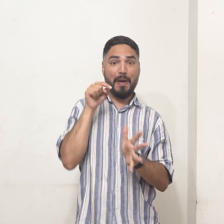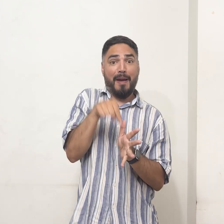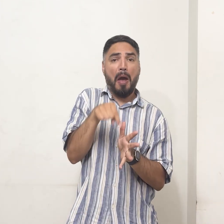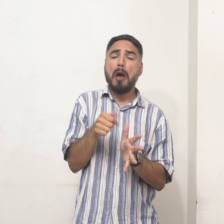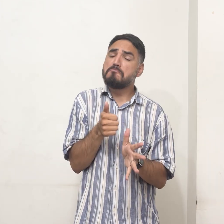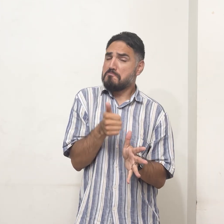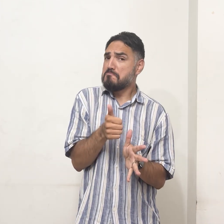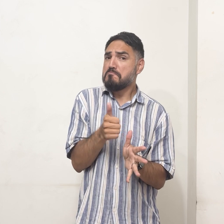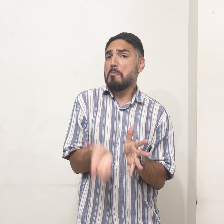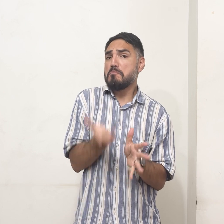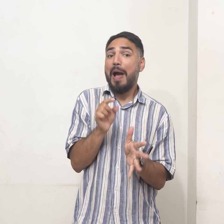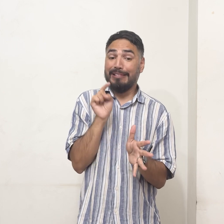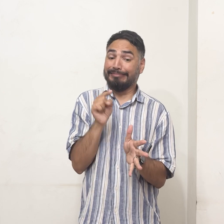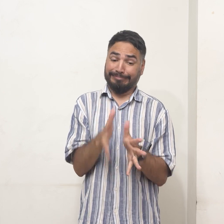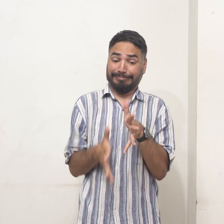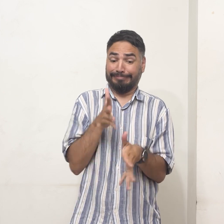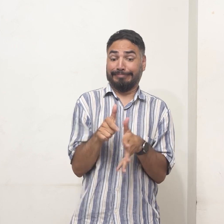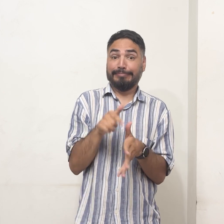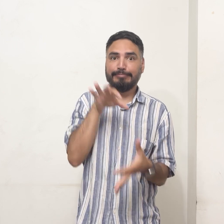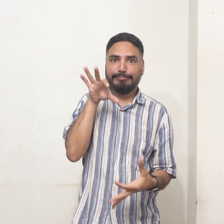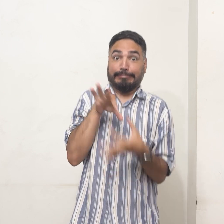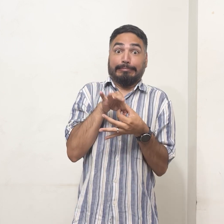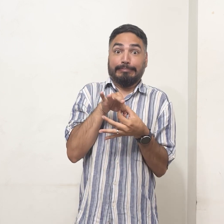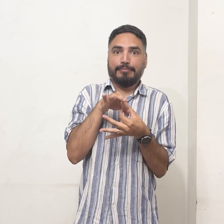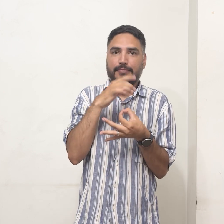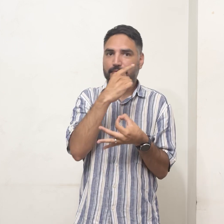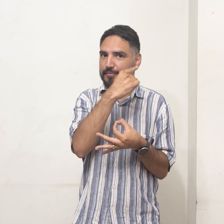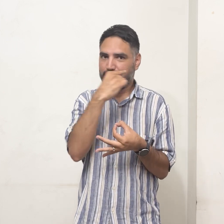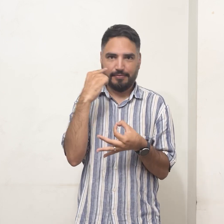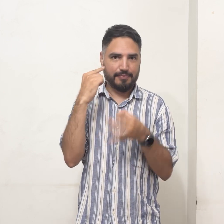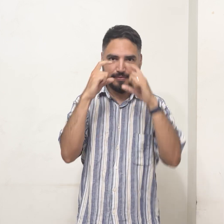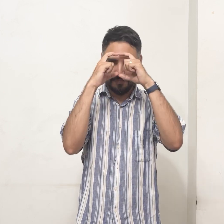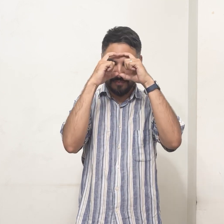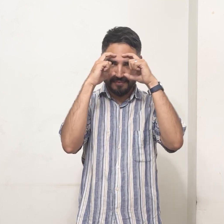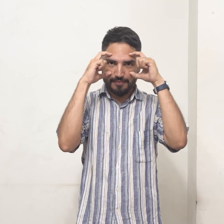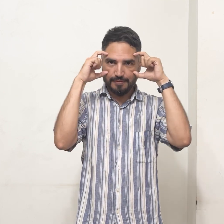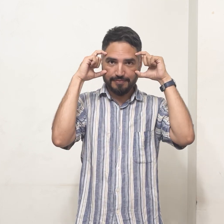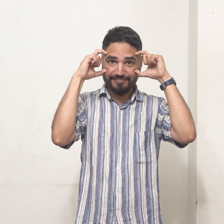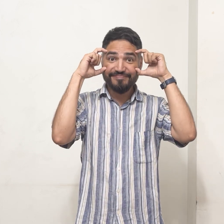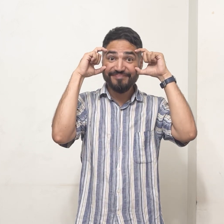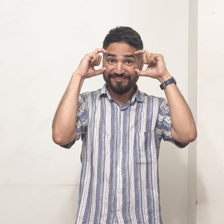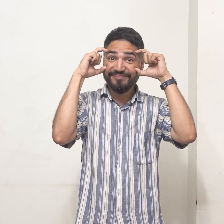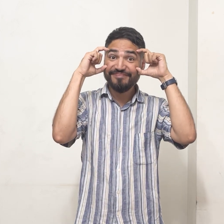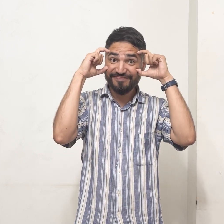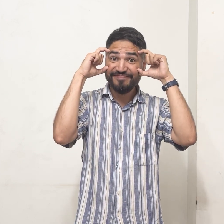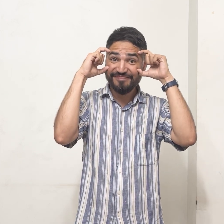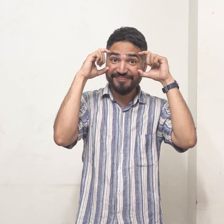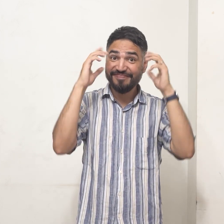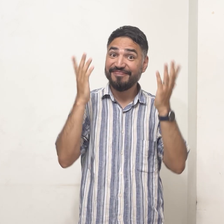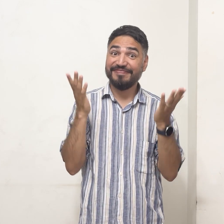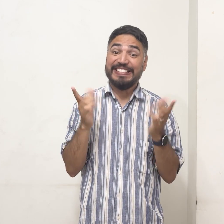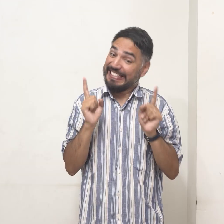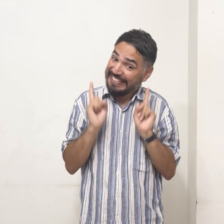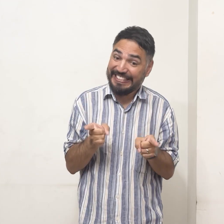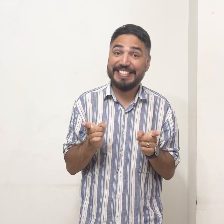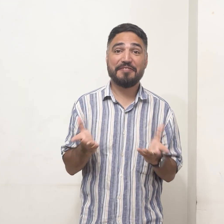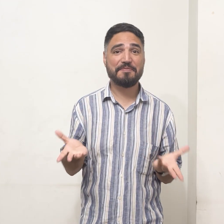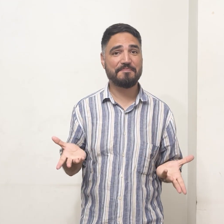you sign, you do it better. But remember, sign language must always go hand in hand with the expression of